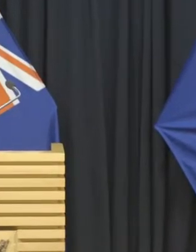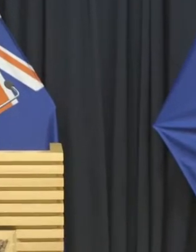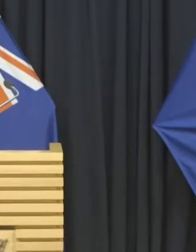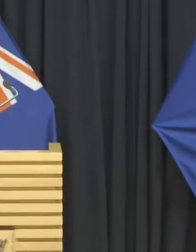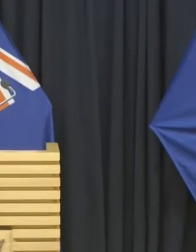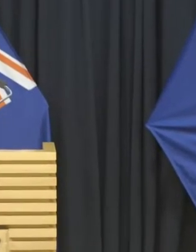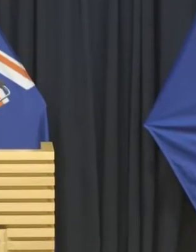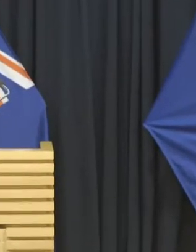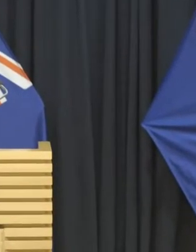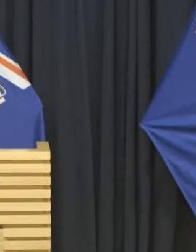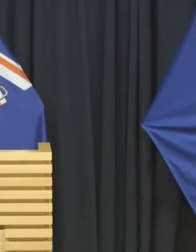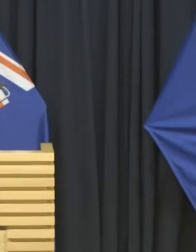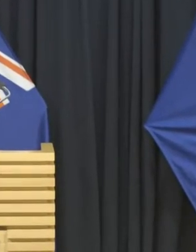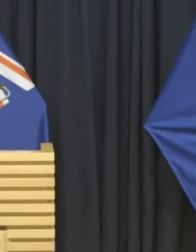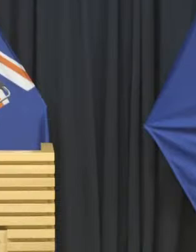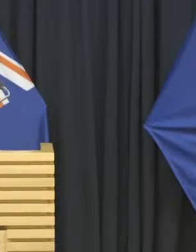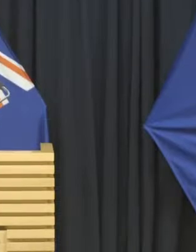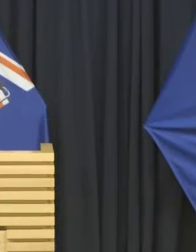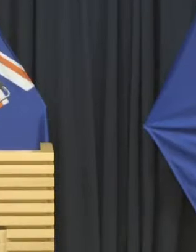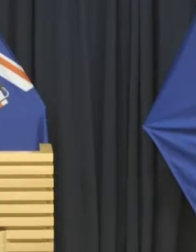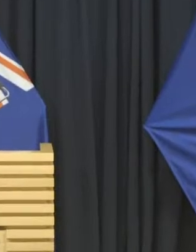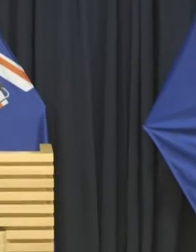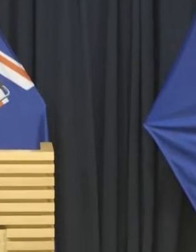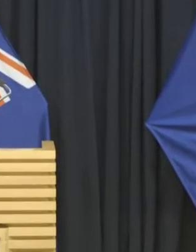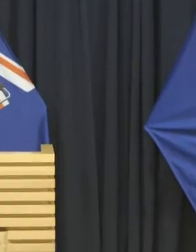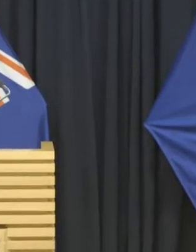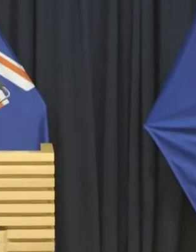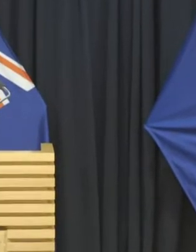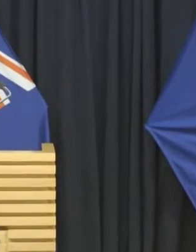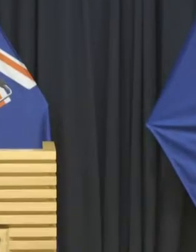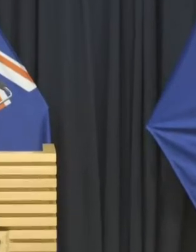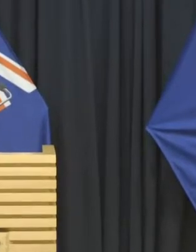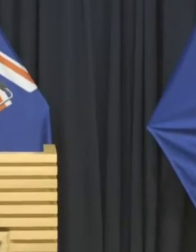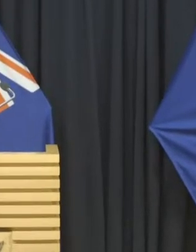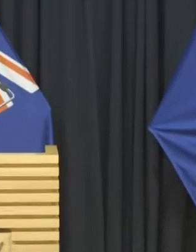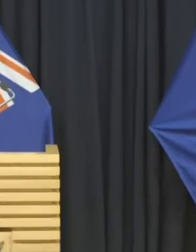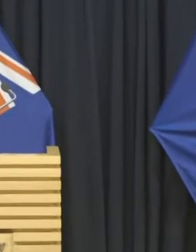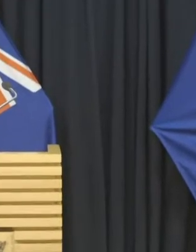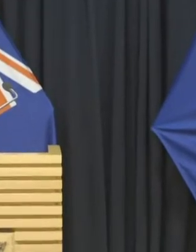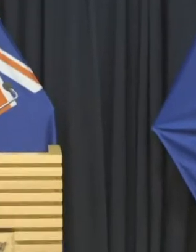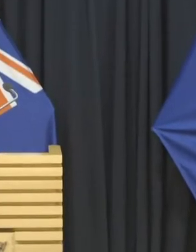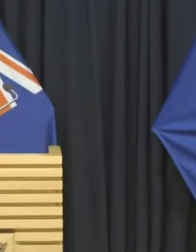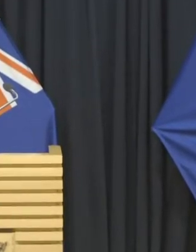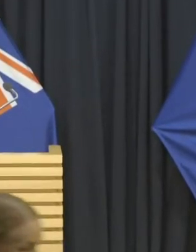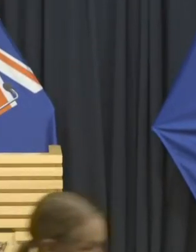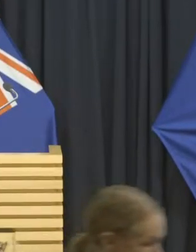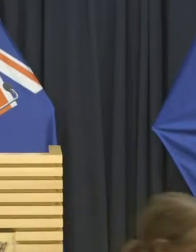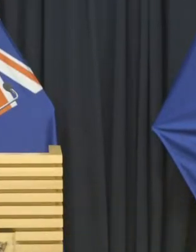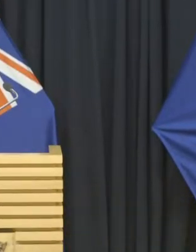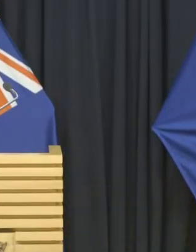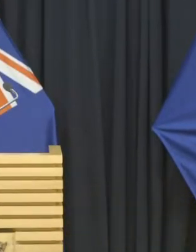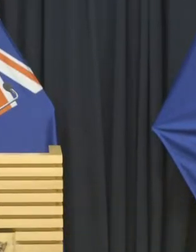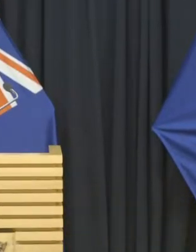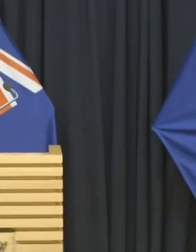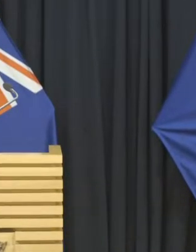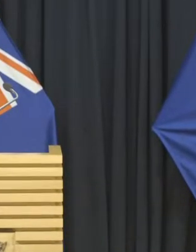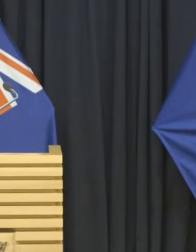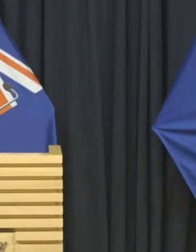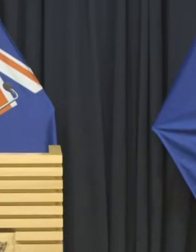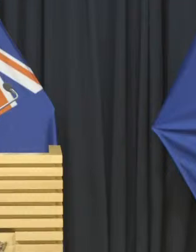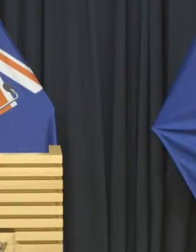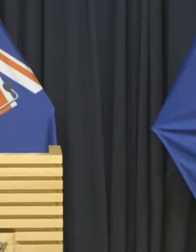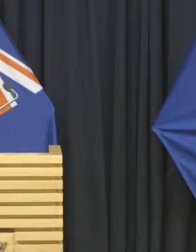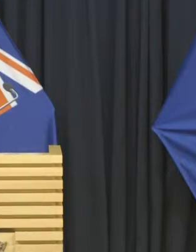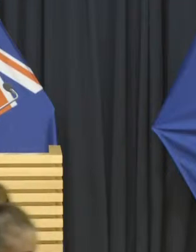E Ururangi whakamāriretia te atua mā tā kere pō koi pū kirikiri mai, koi hau roku roku mai,